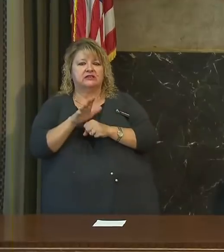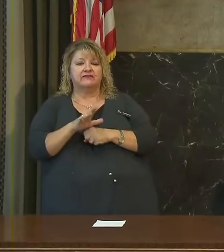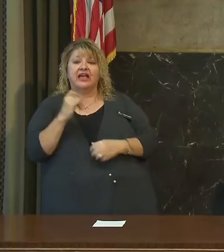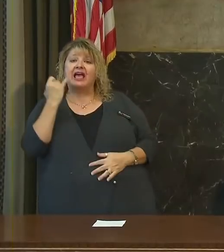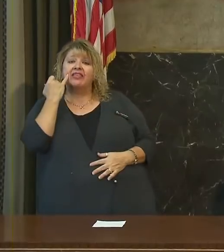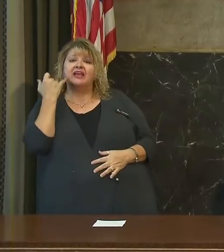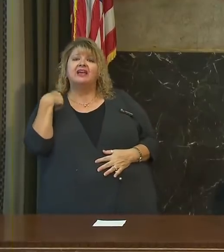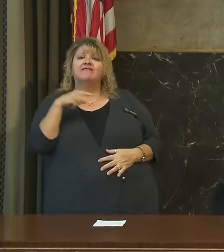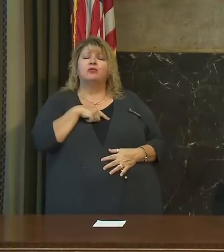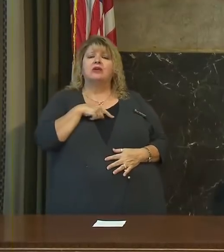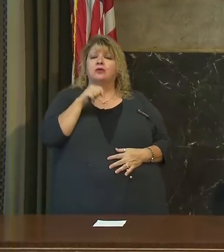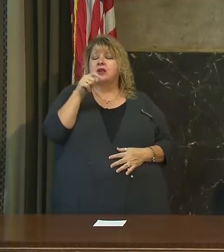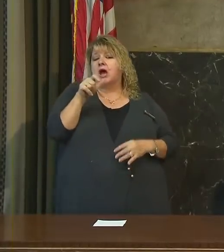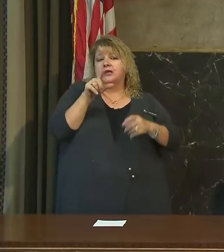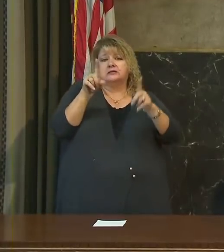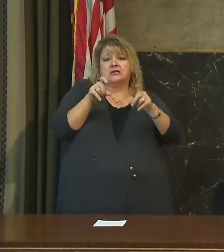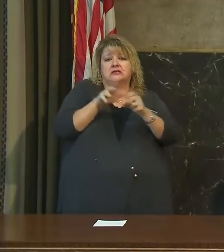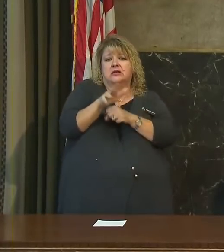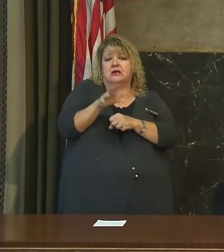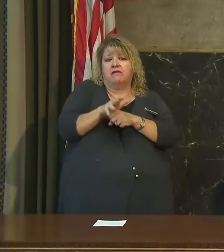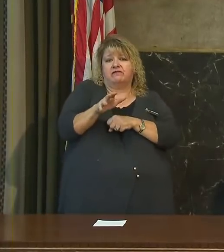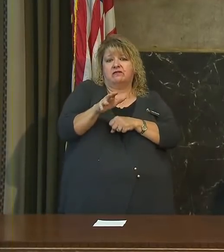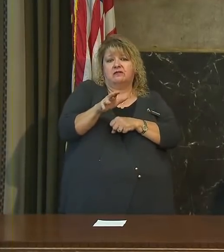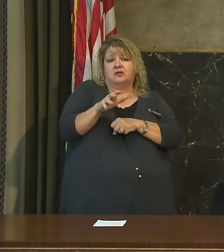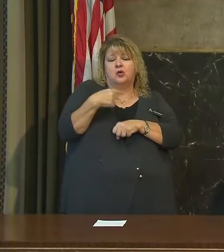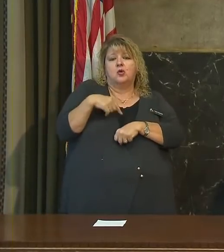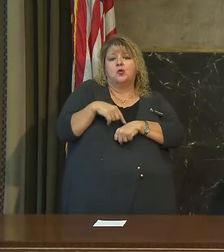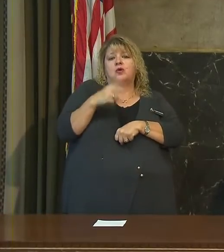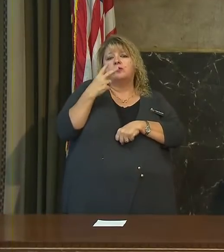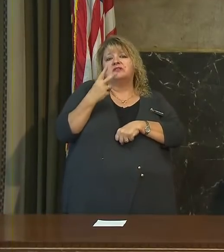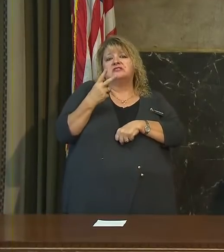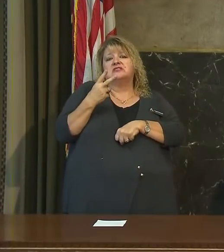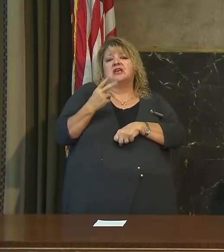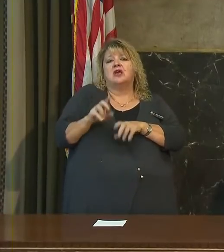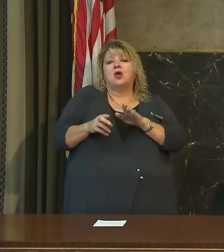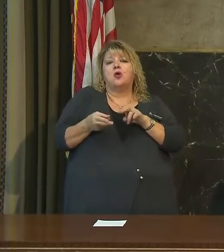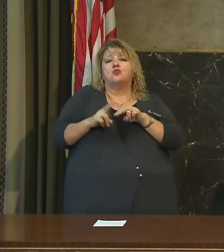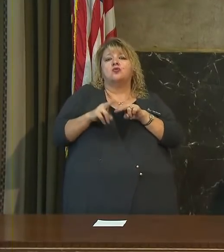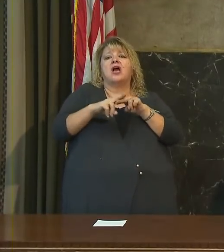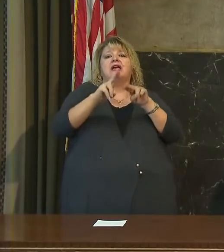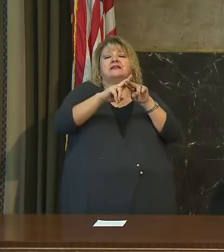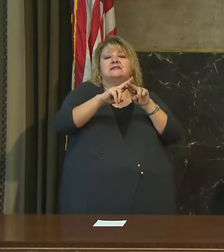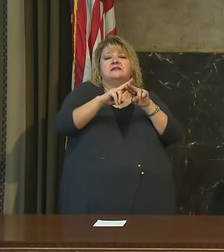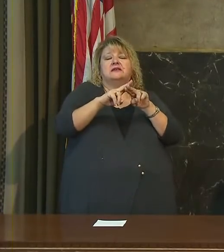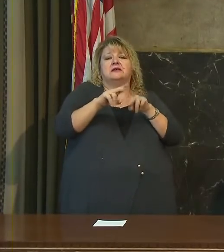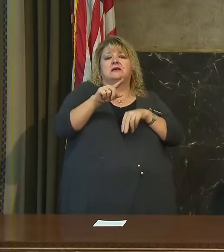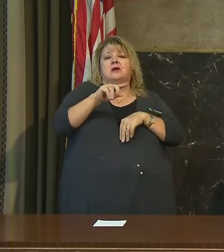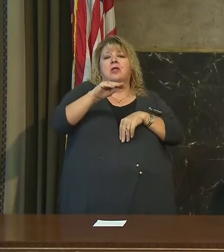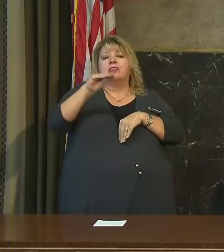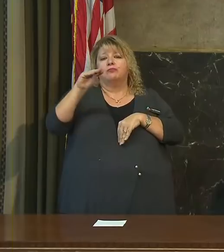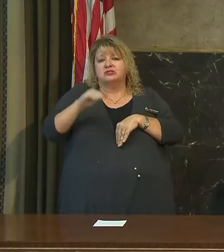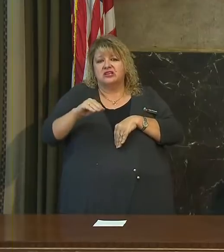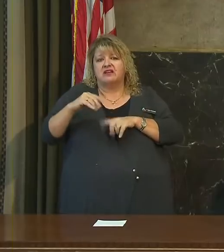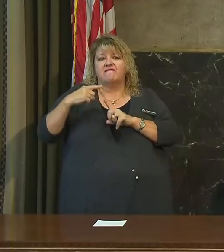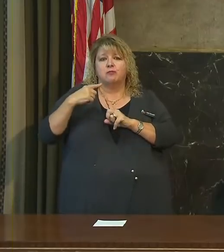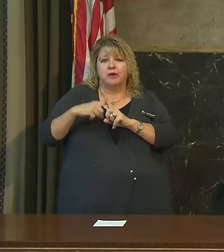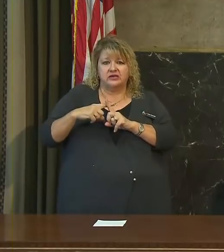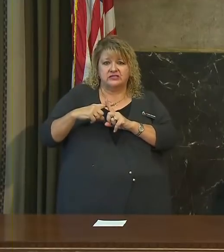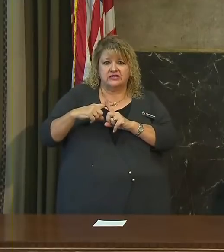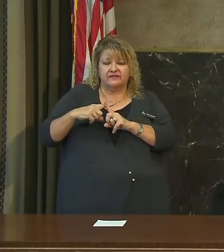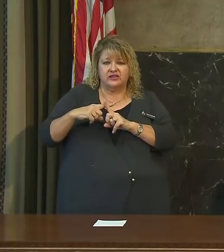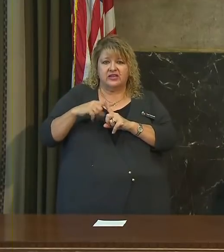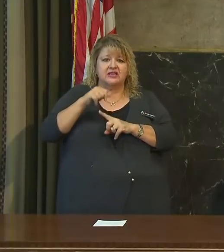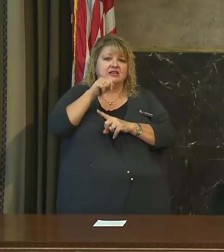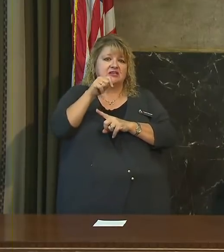not testing enough, we would see a significant rise in percent positivity that doesn't correlate with